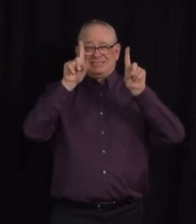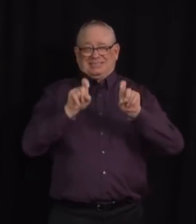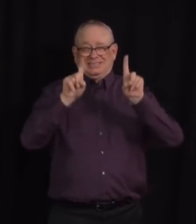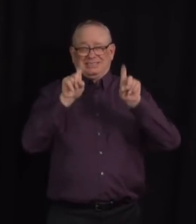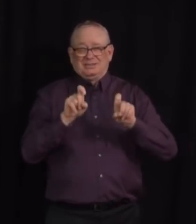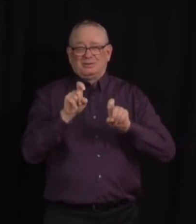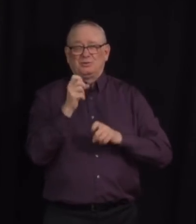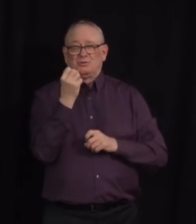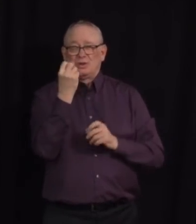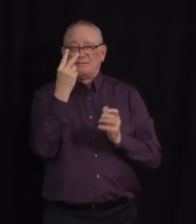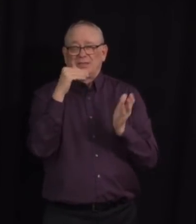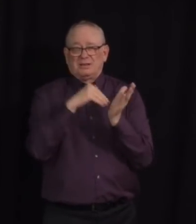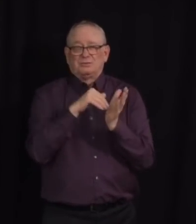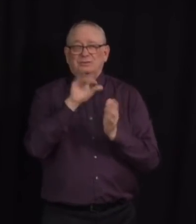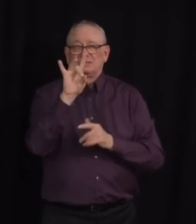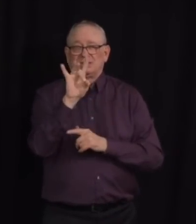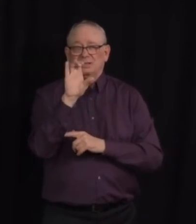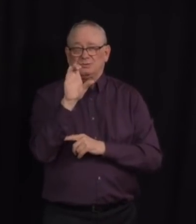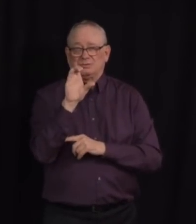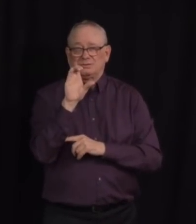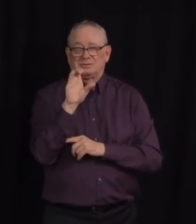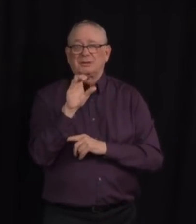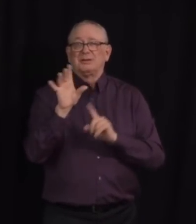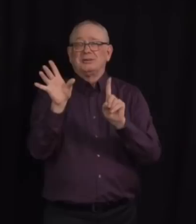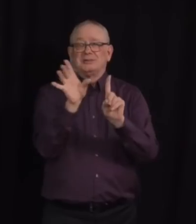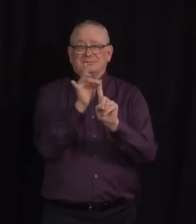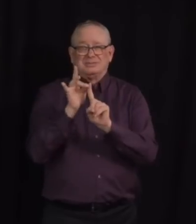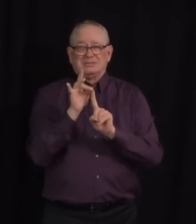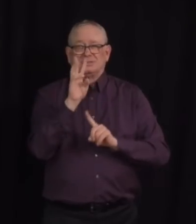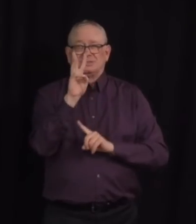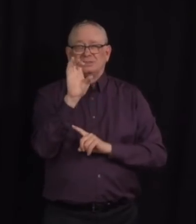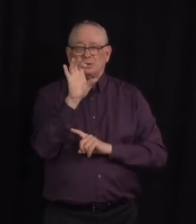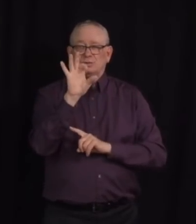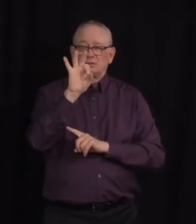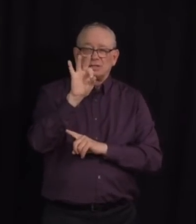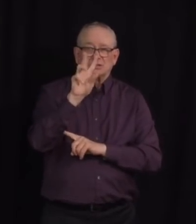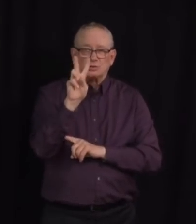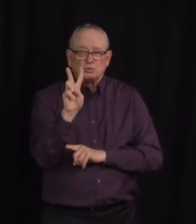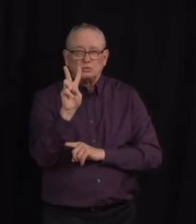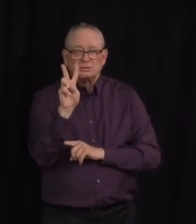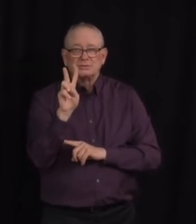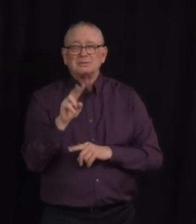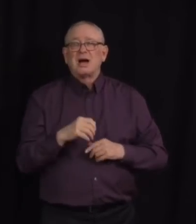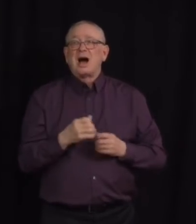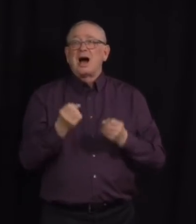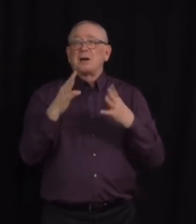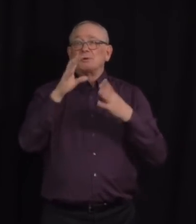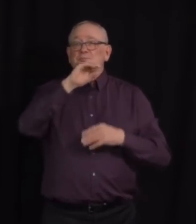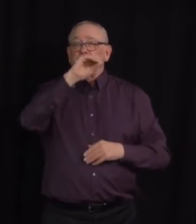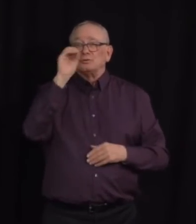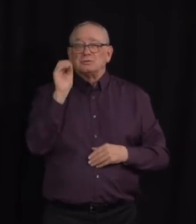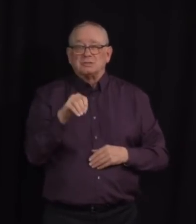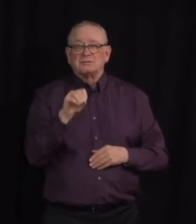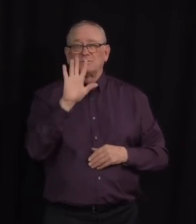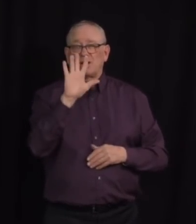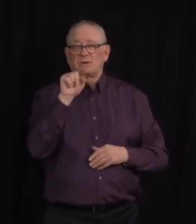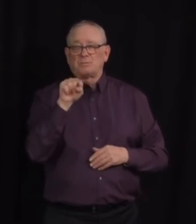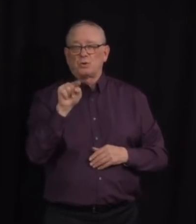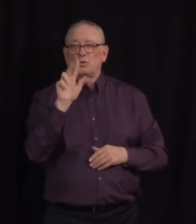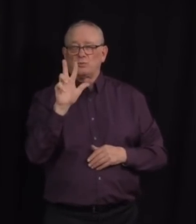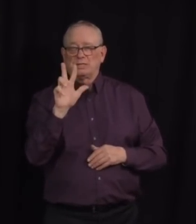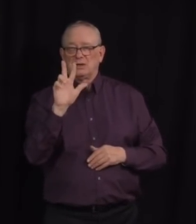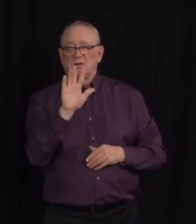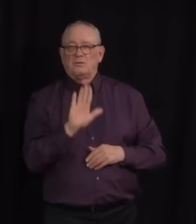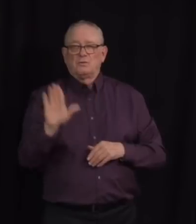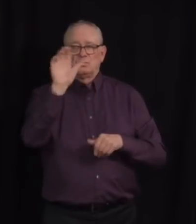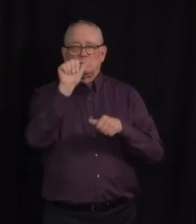about 12,800 tests. Our current positivity rate is about 5.3%.